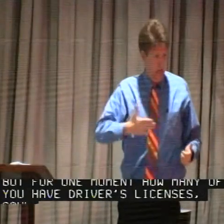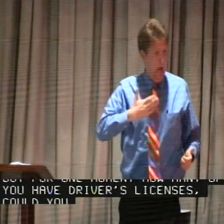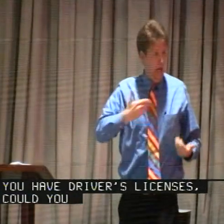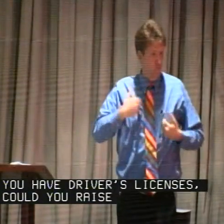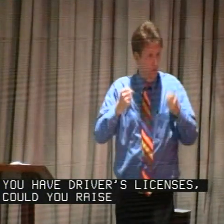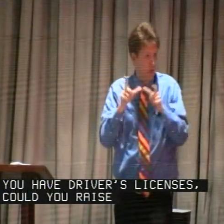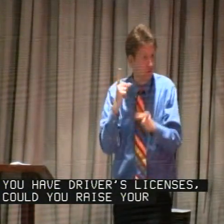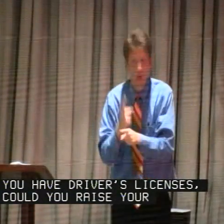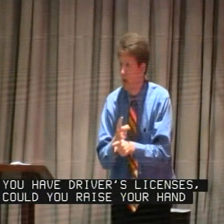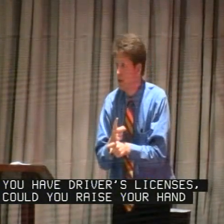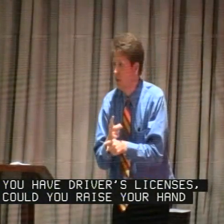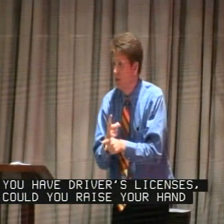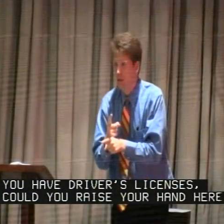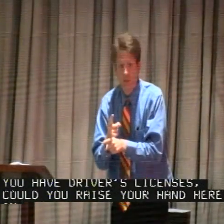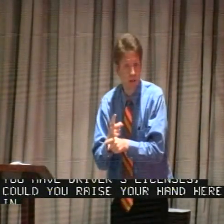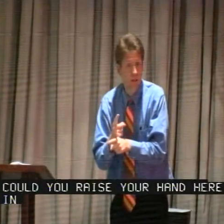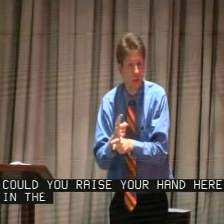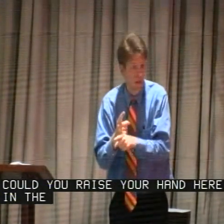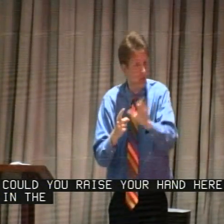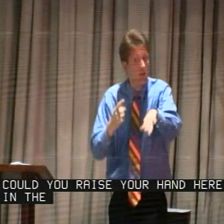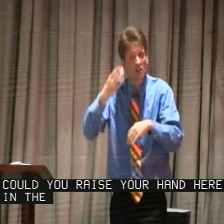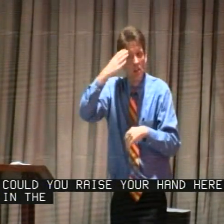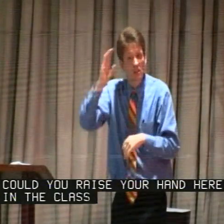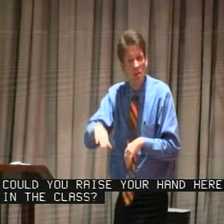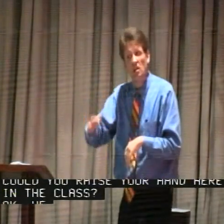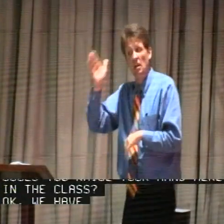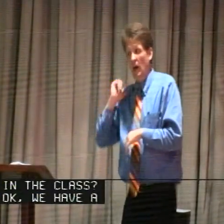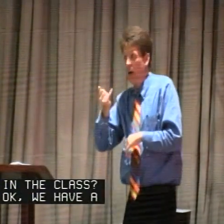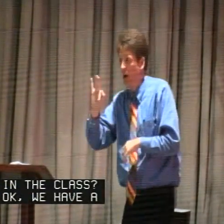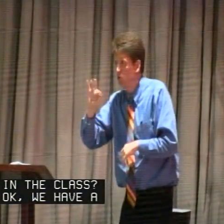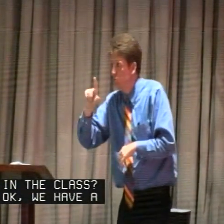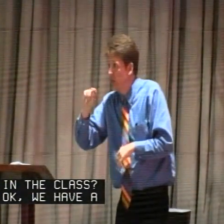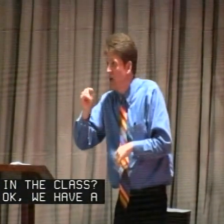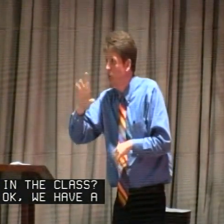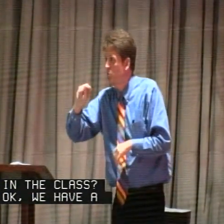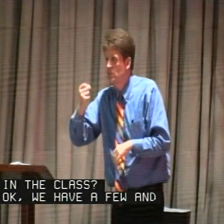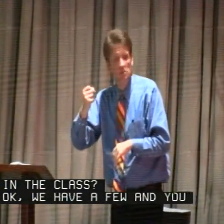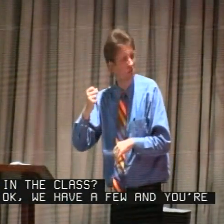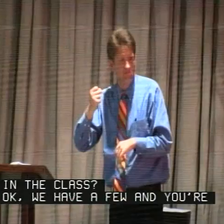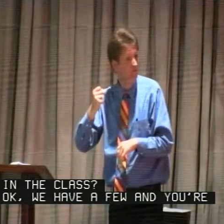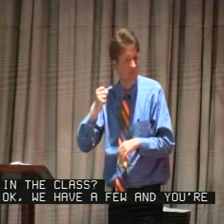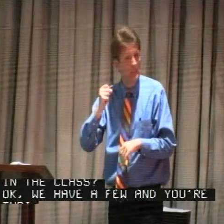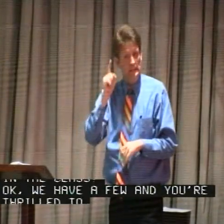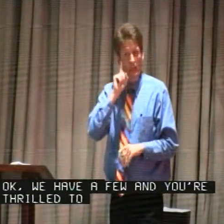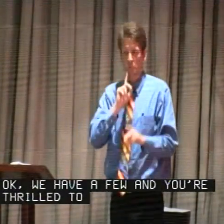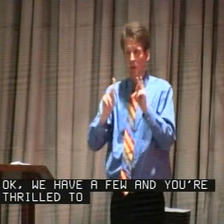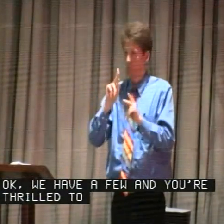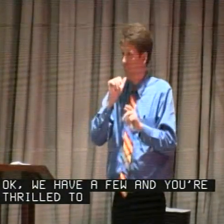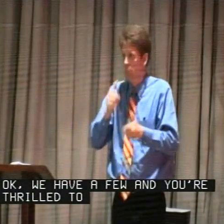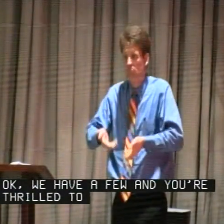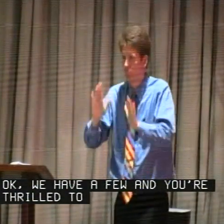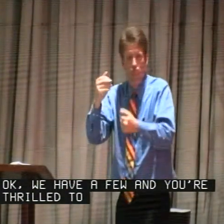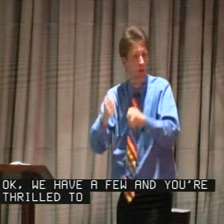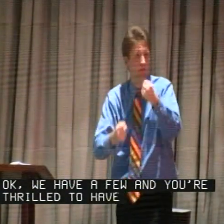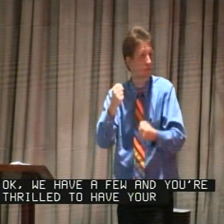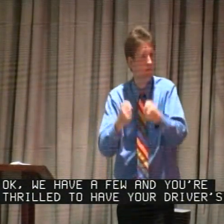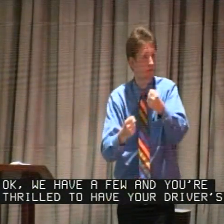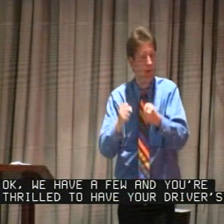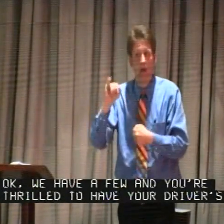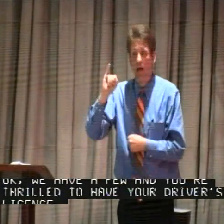few. And you're thrilled to have your driver's license. Back in the 20s and 30s, deaf people